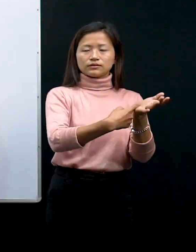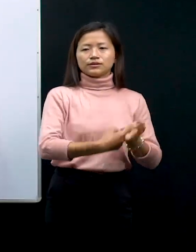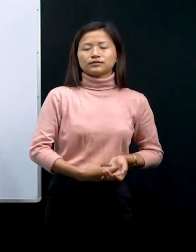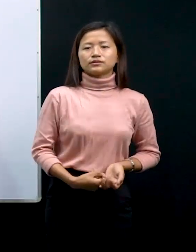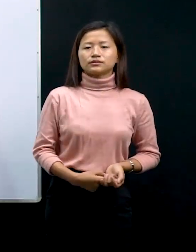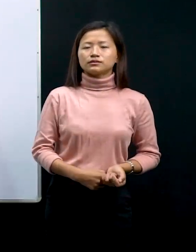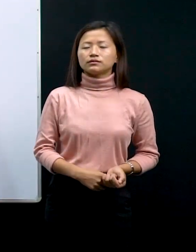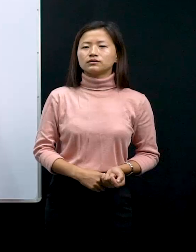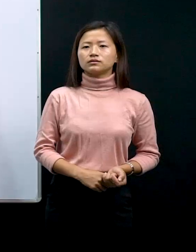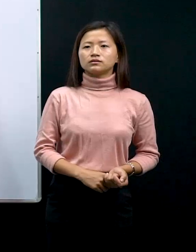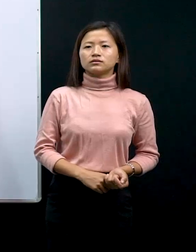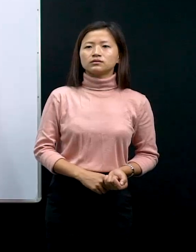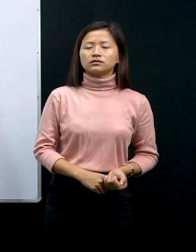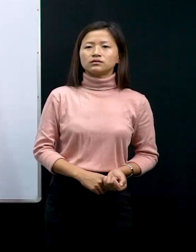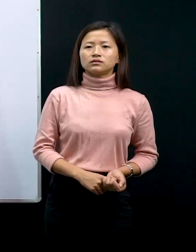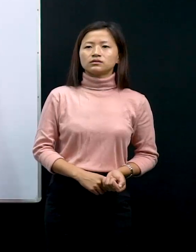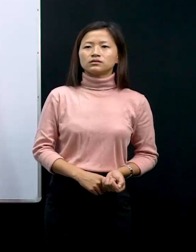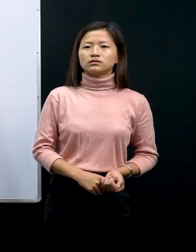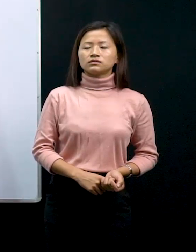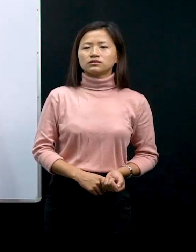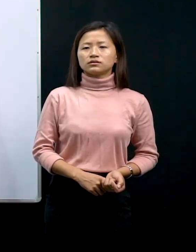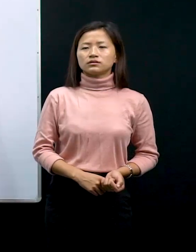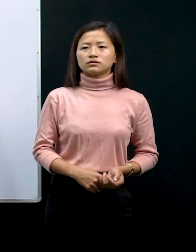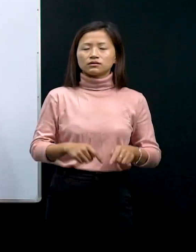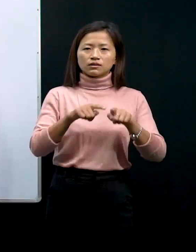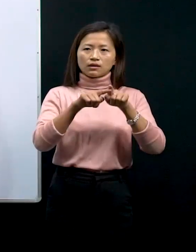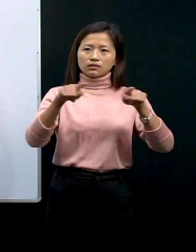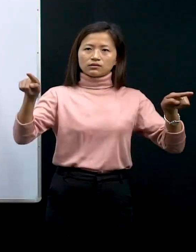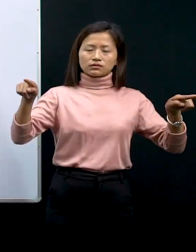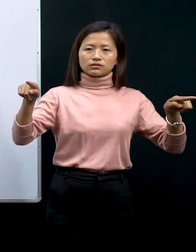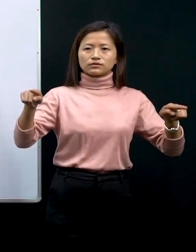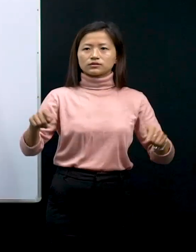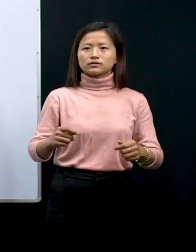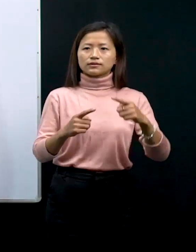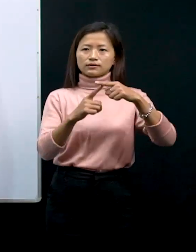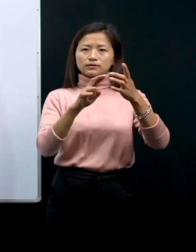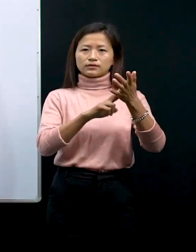Clear? Okay. I repeat again. The length of a tangent